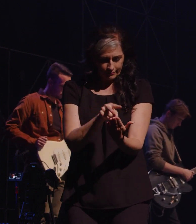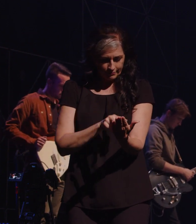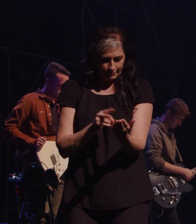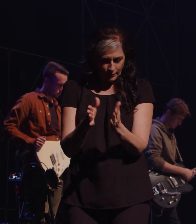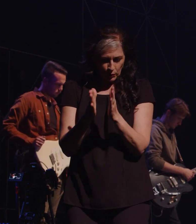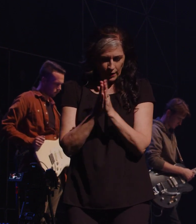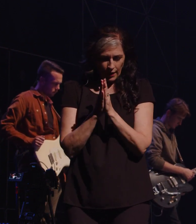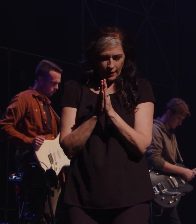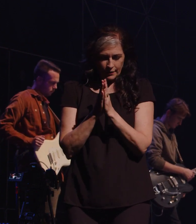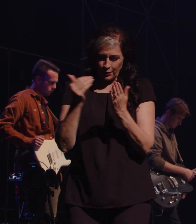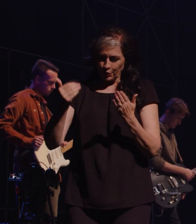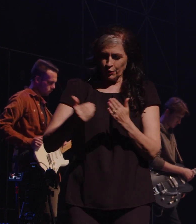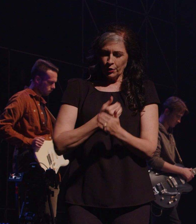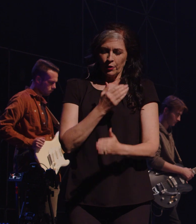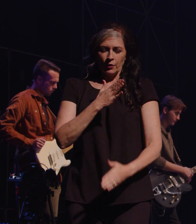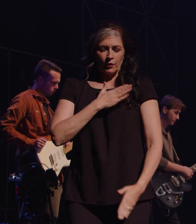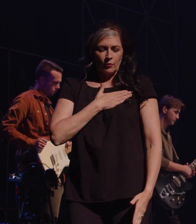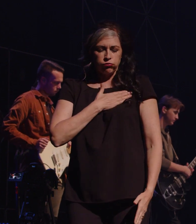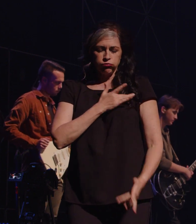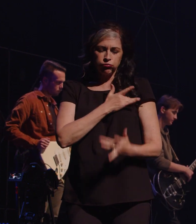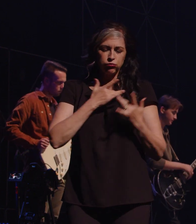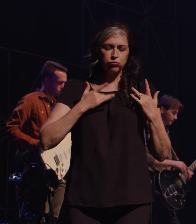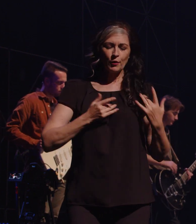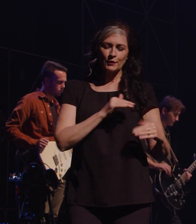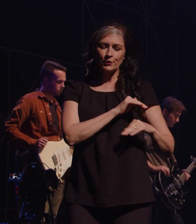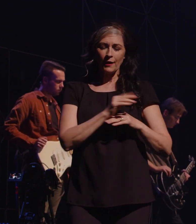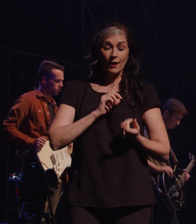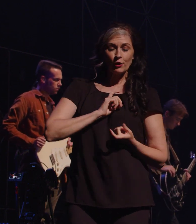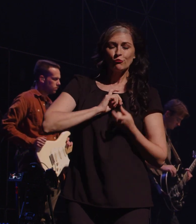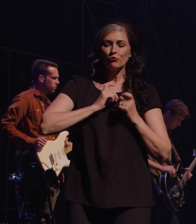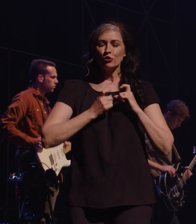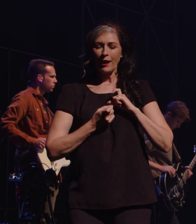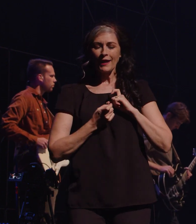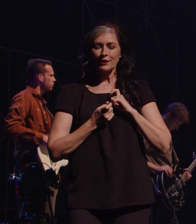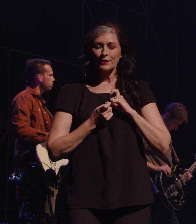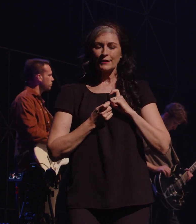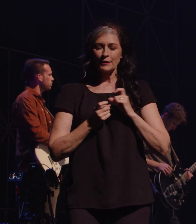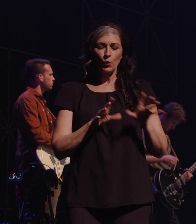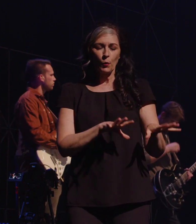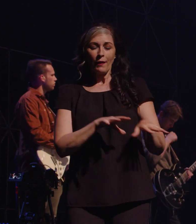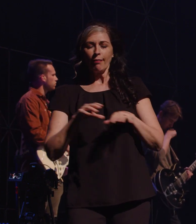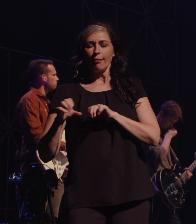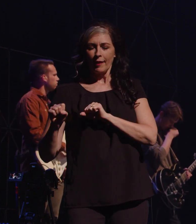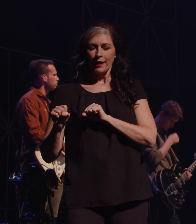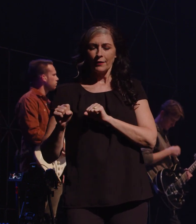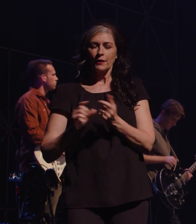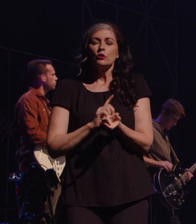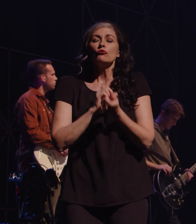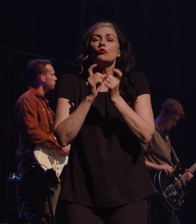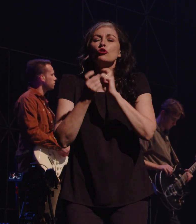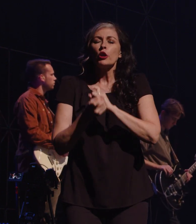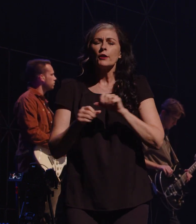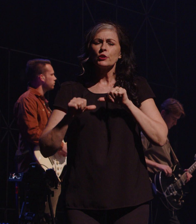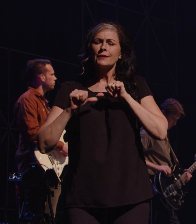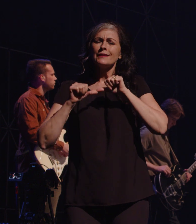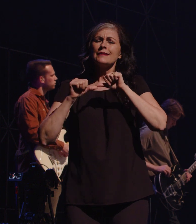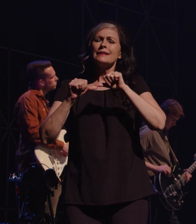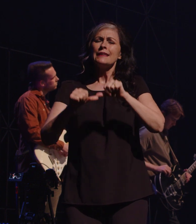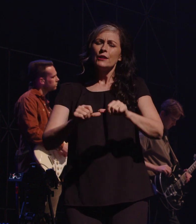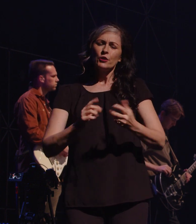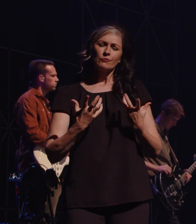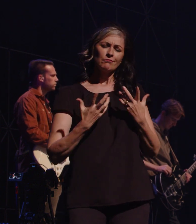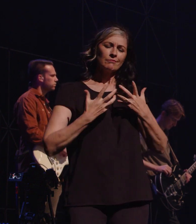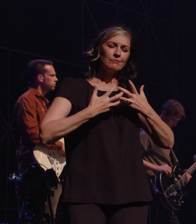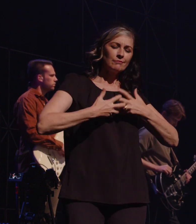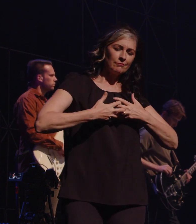ask that it would just fall fresh in our hearts tonight. God, that you would change us, that we would leave here changed. Continue to tune